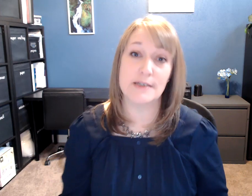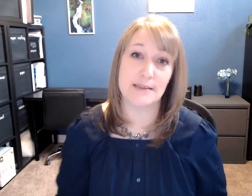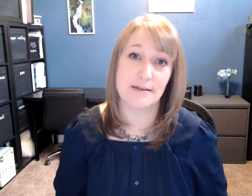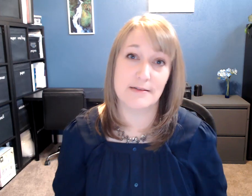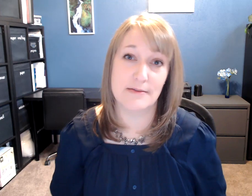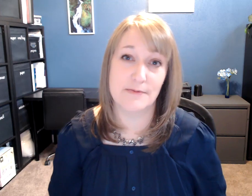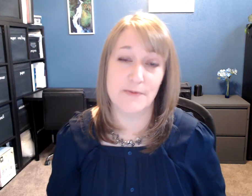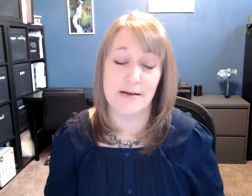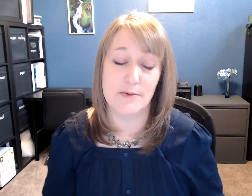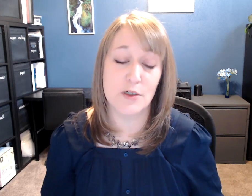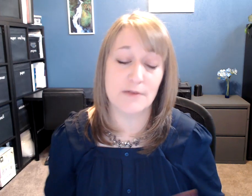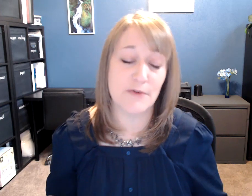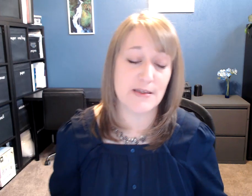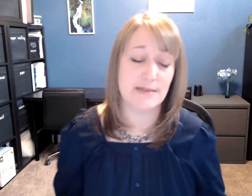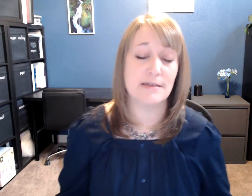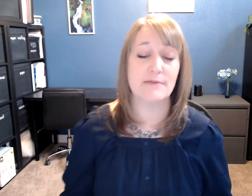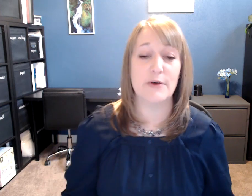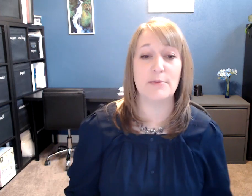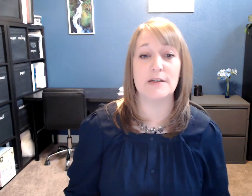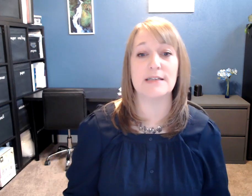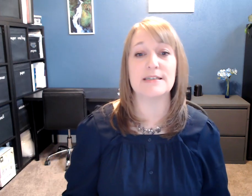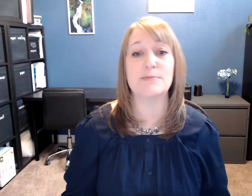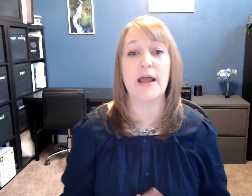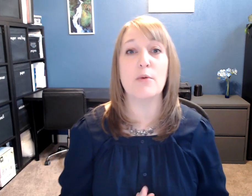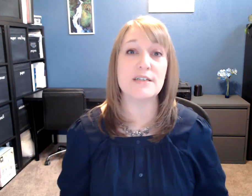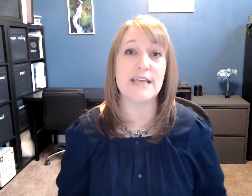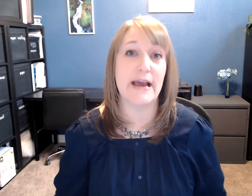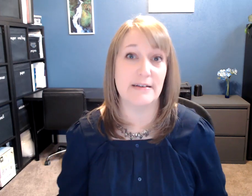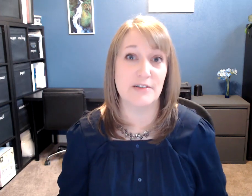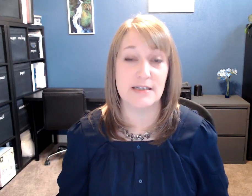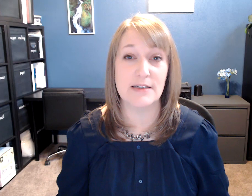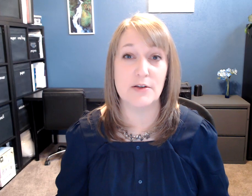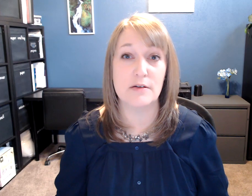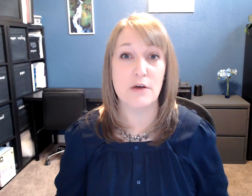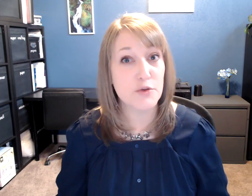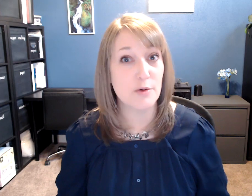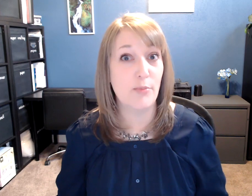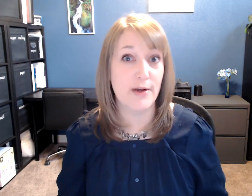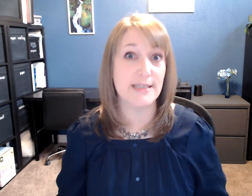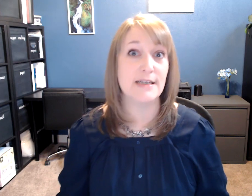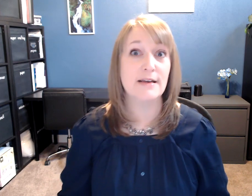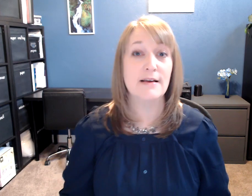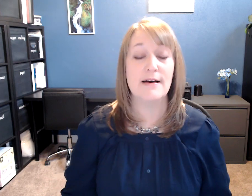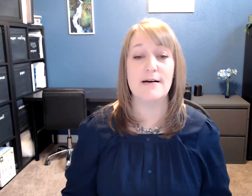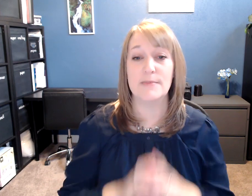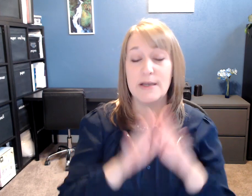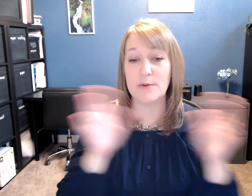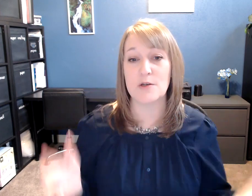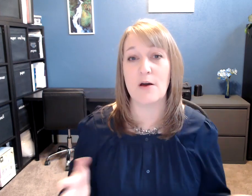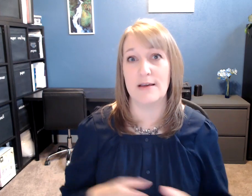vocabulary word for this vocabulary list. But I want to add just a little cultural point now that we're talking